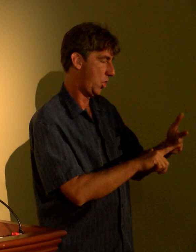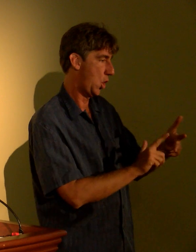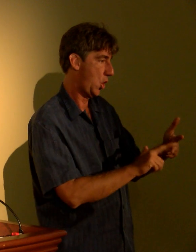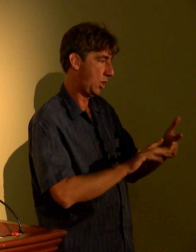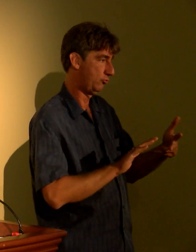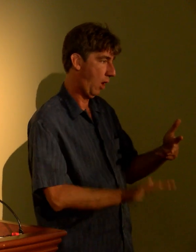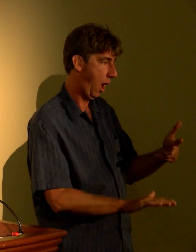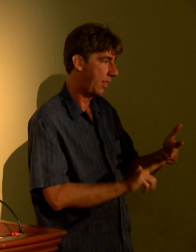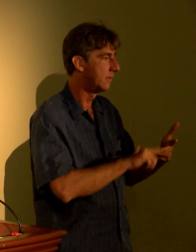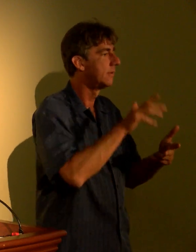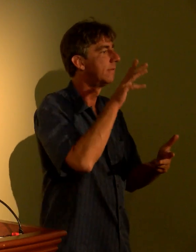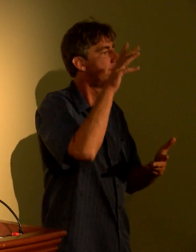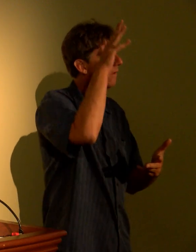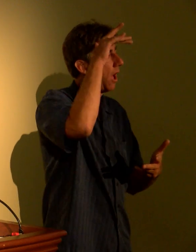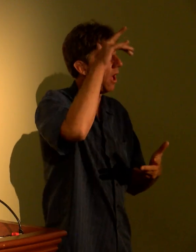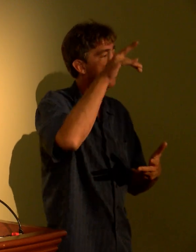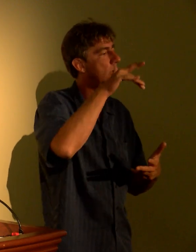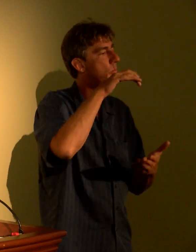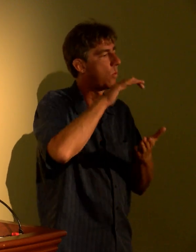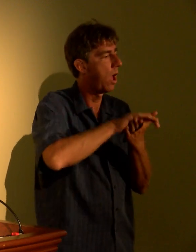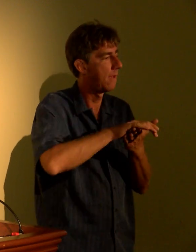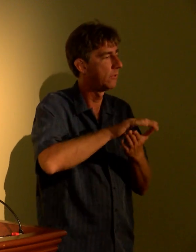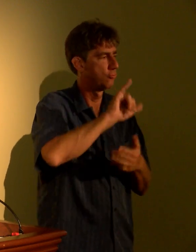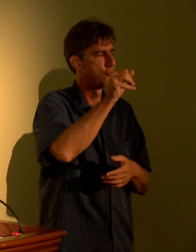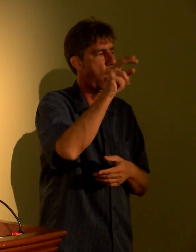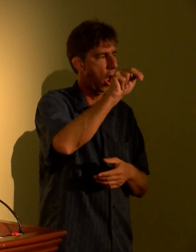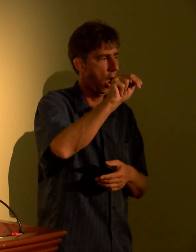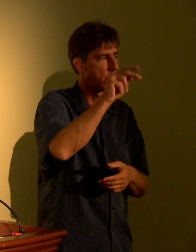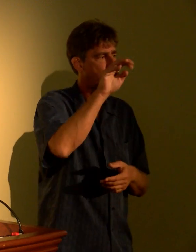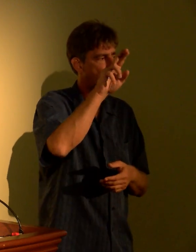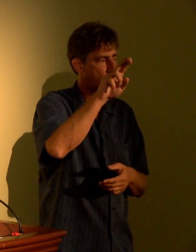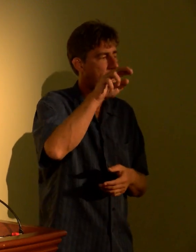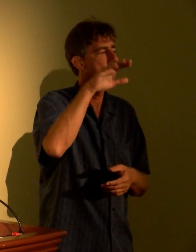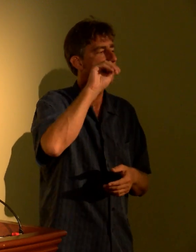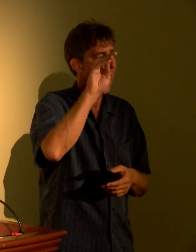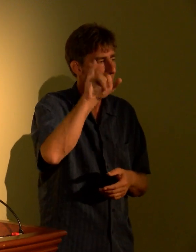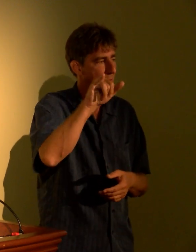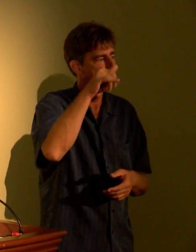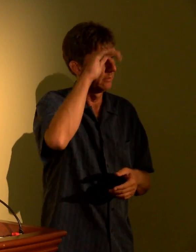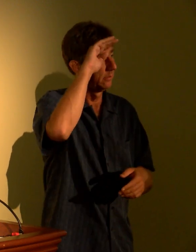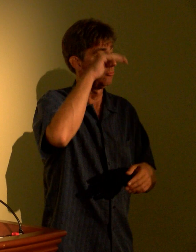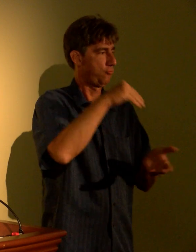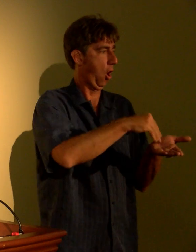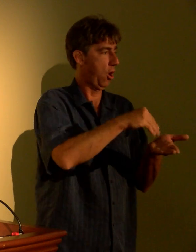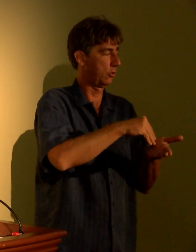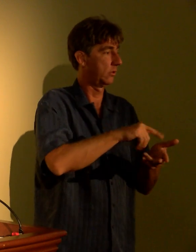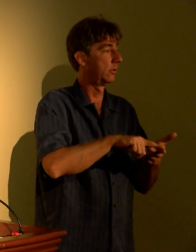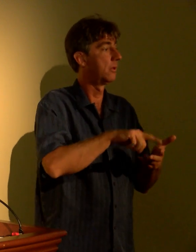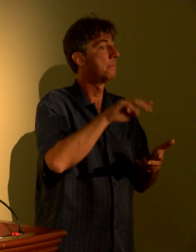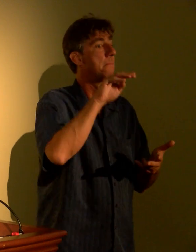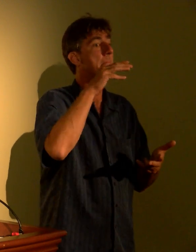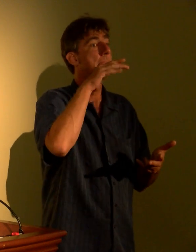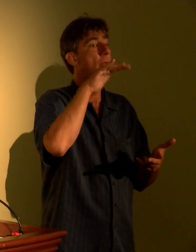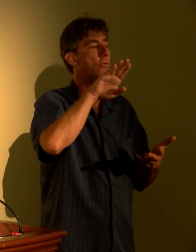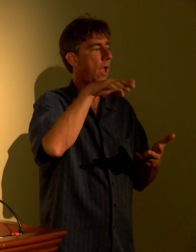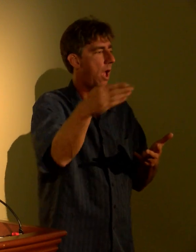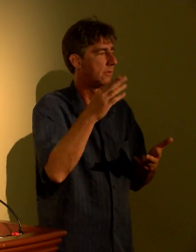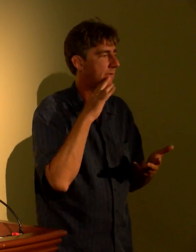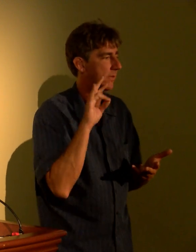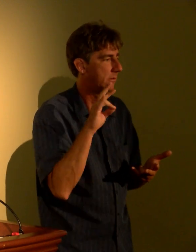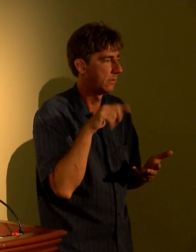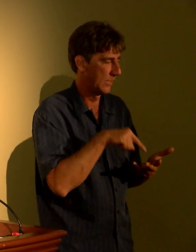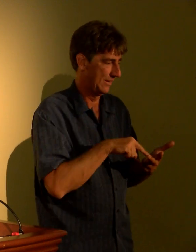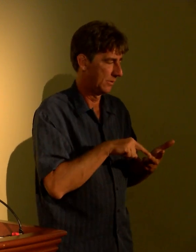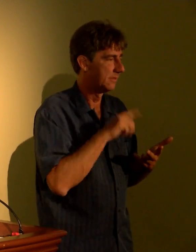Brewster, and his wife, Mary. Mary died when John Jr. was just 17 years old. 6 years